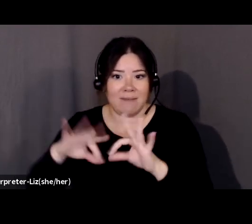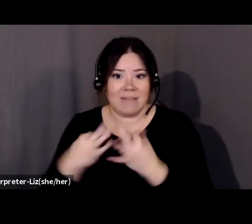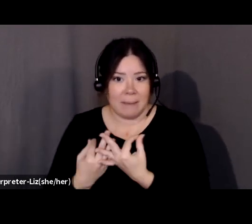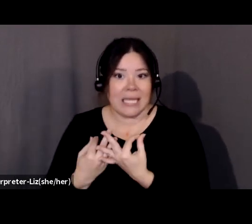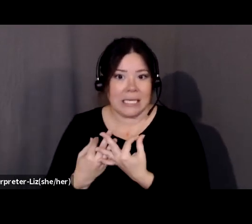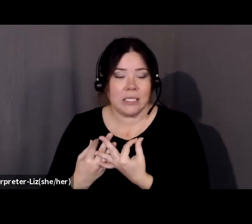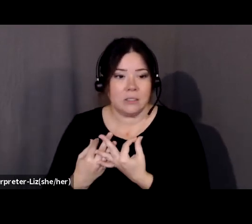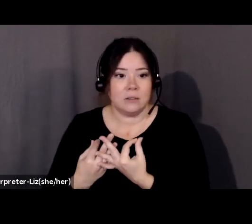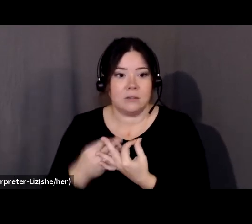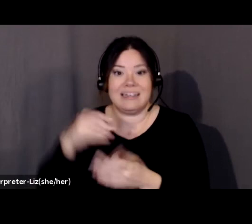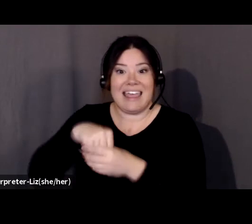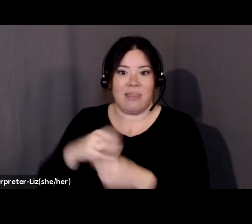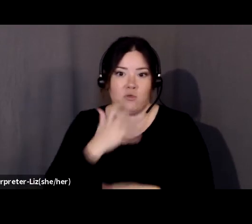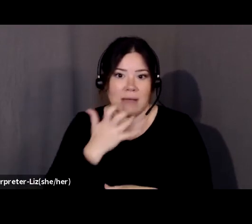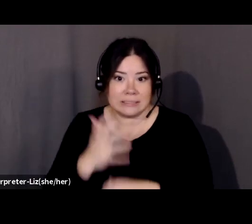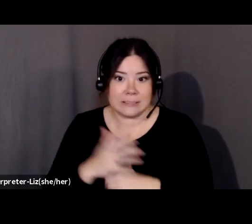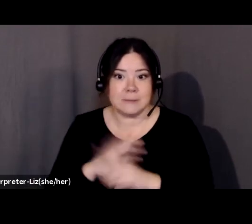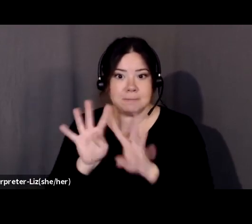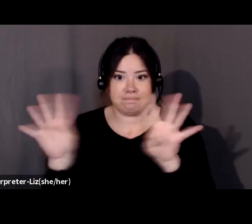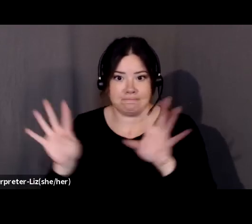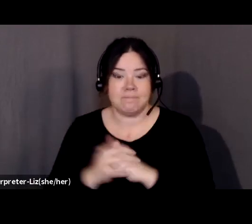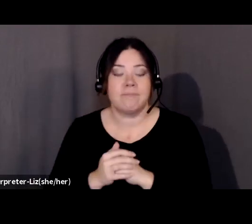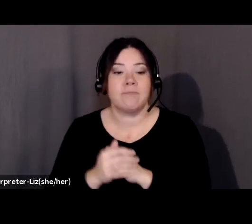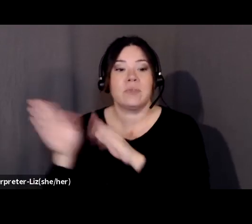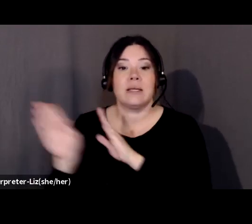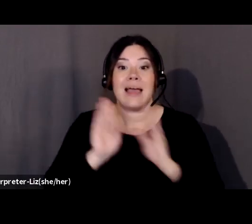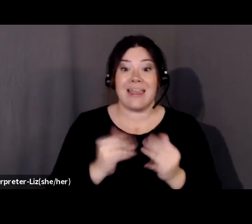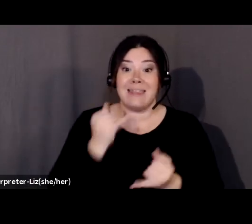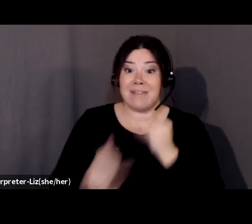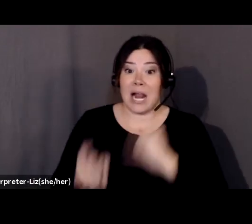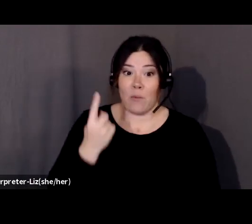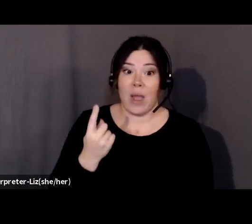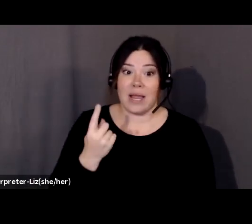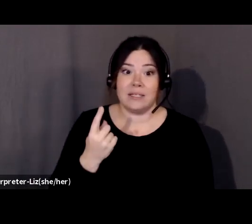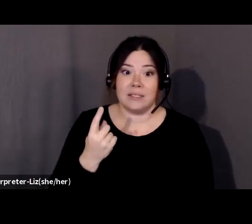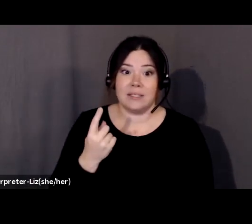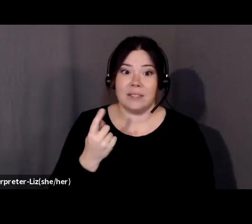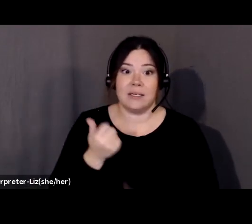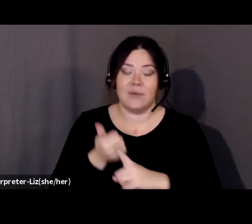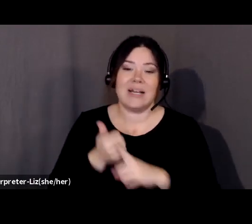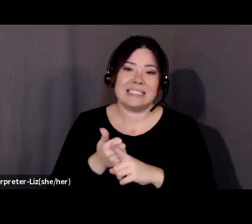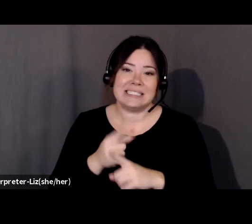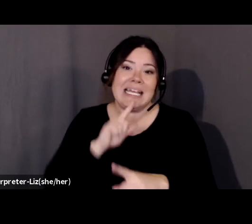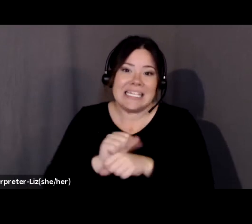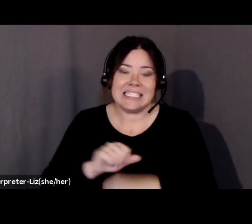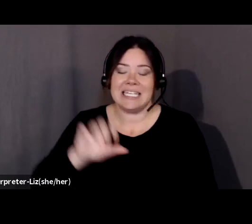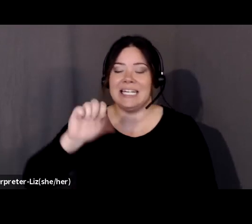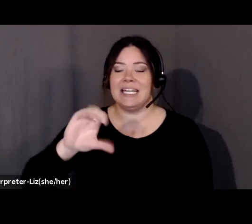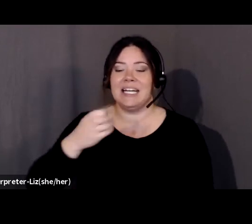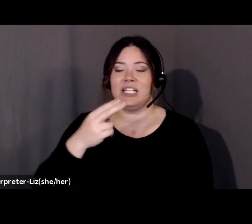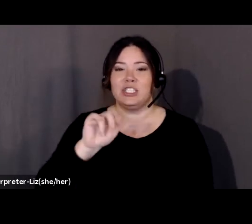in the grasses. And then the final one was indeed Schitt's Creek,